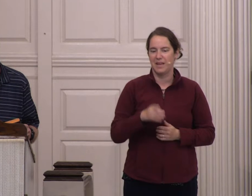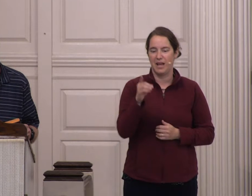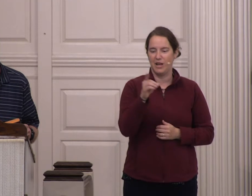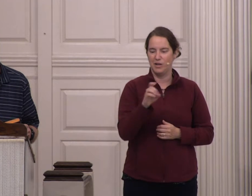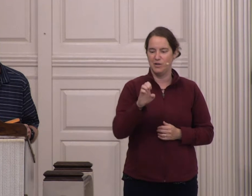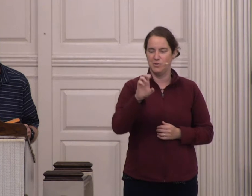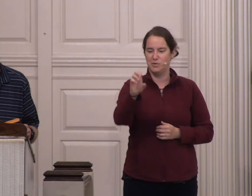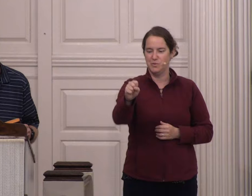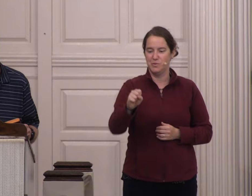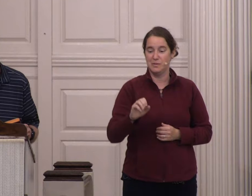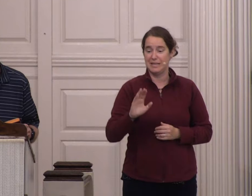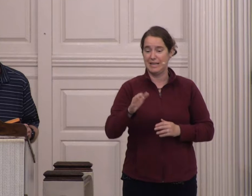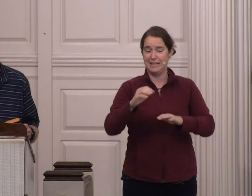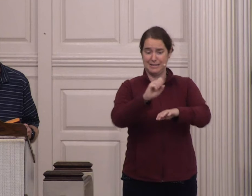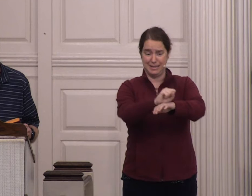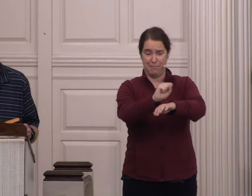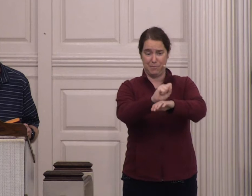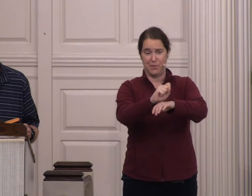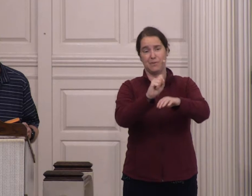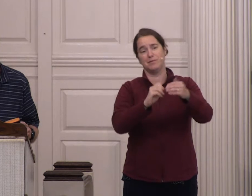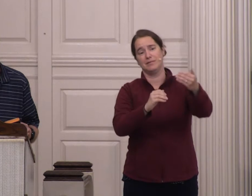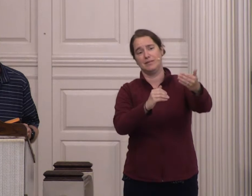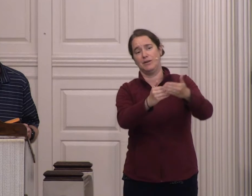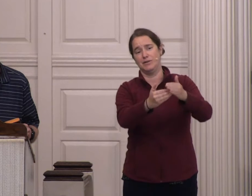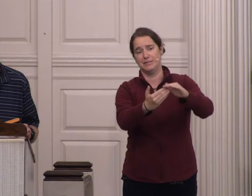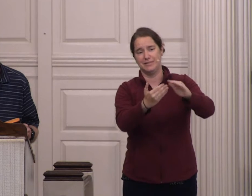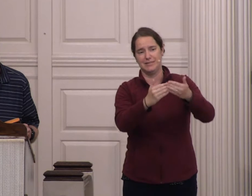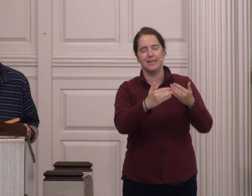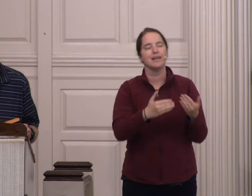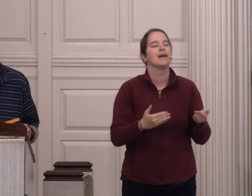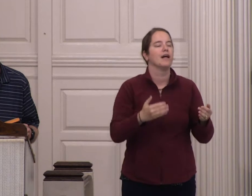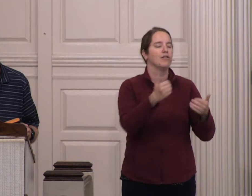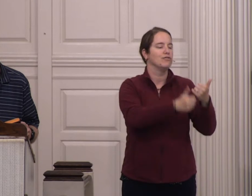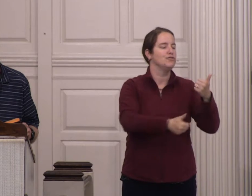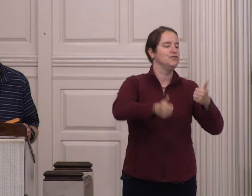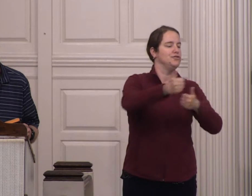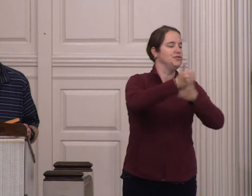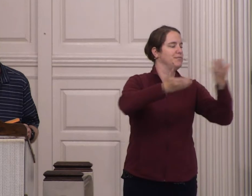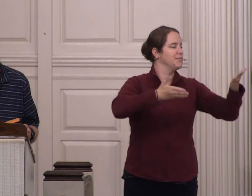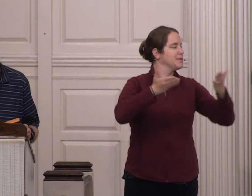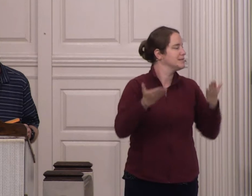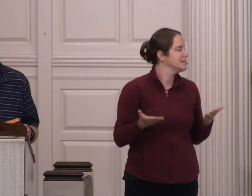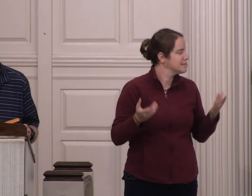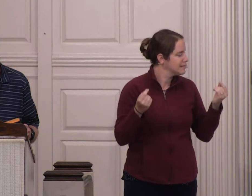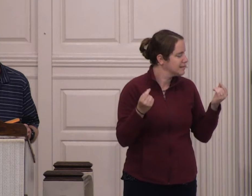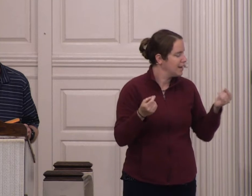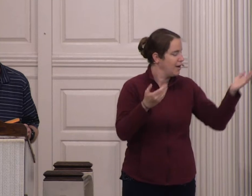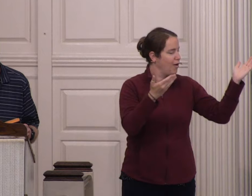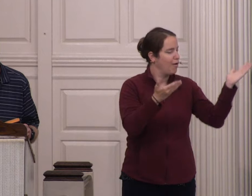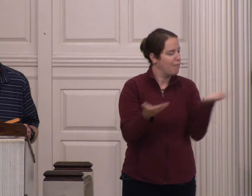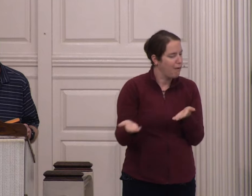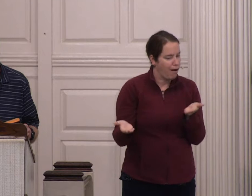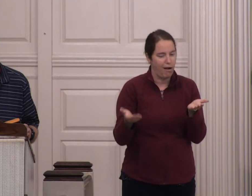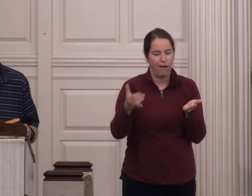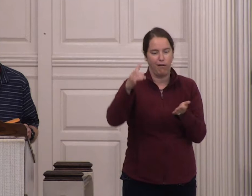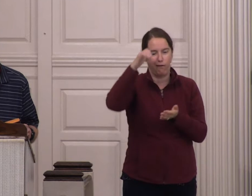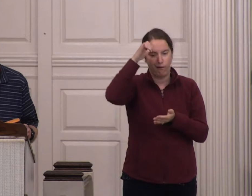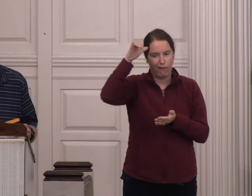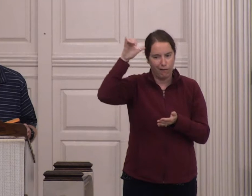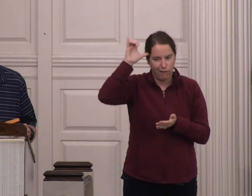entrance to the city, brought oxen and garlands to the gates, but he, together with the